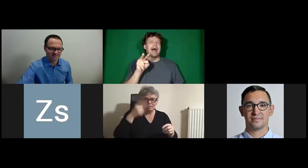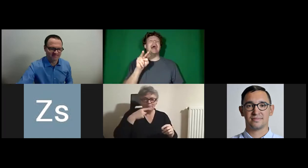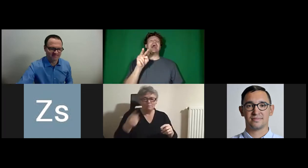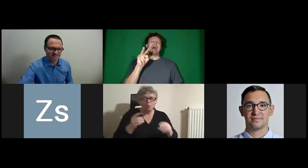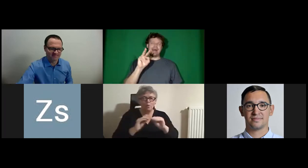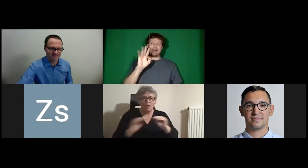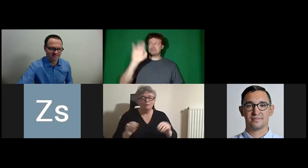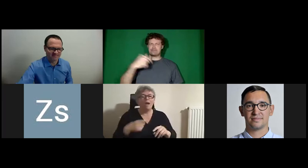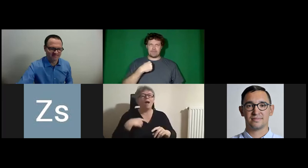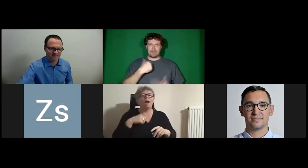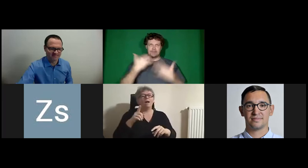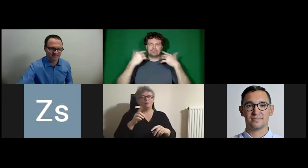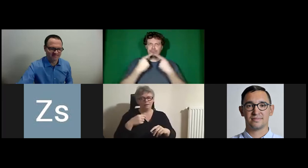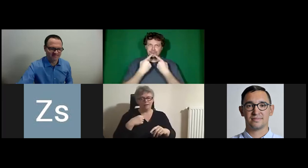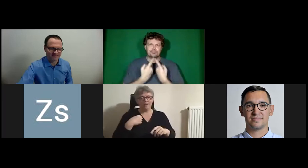other.